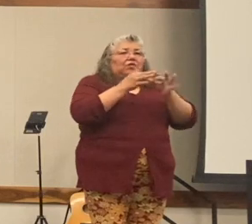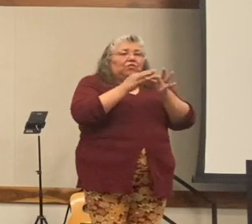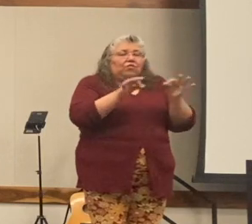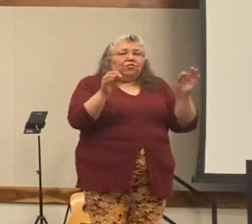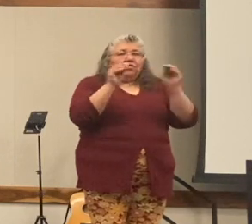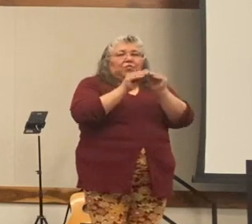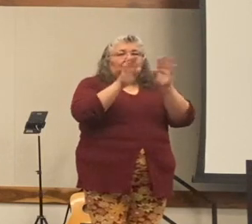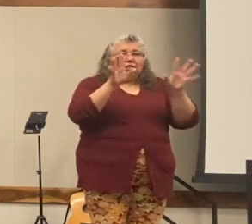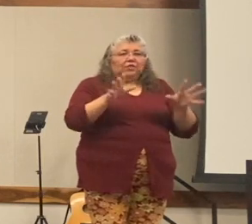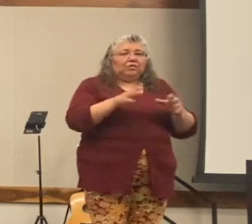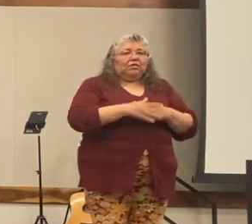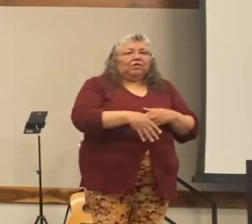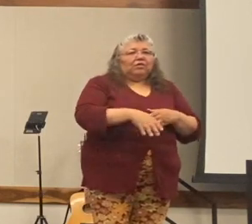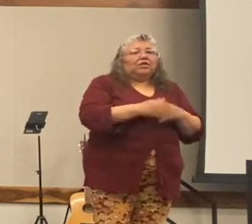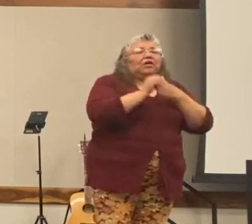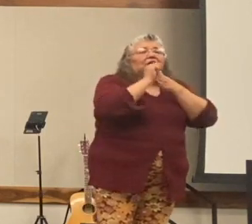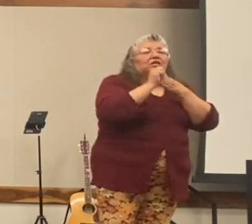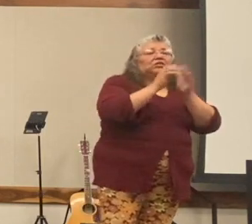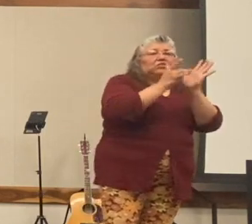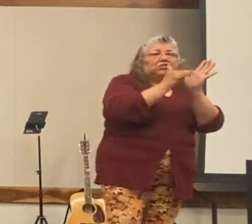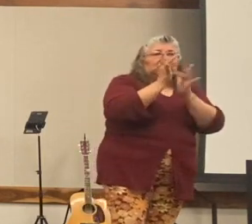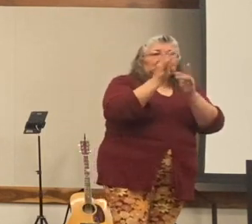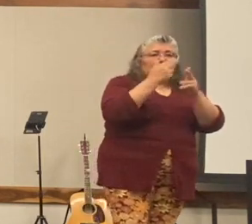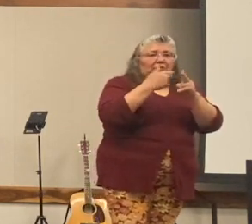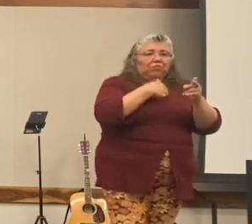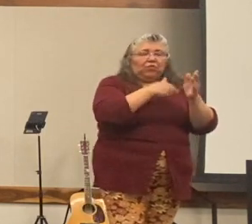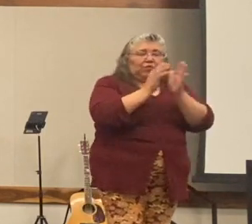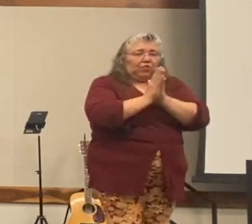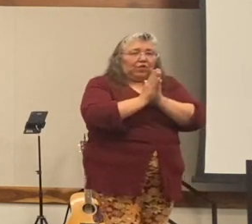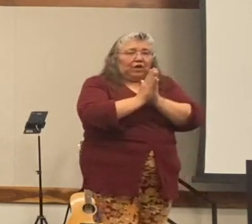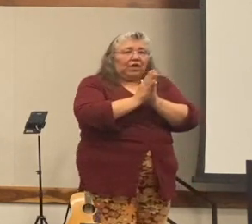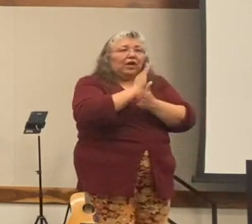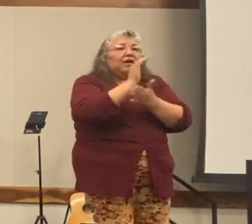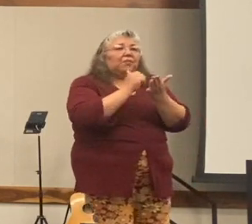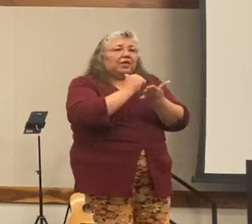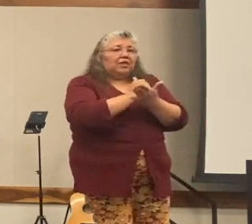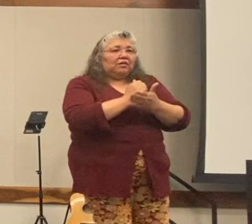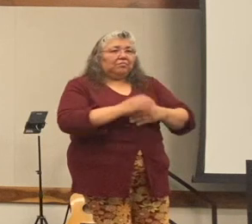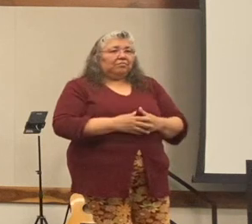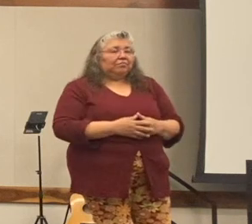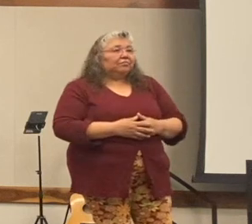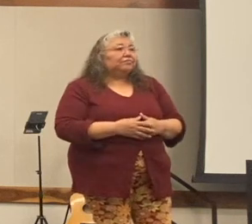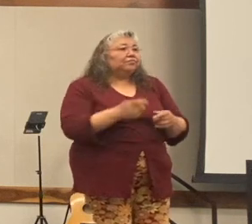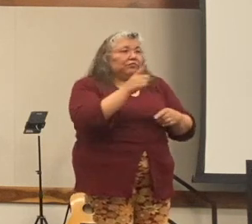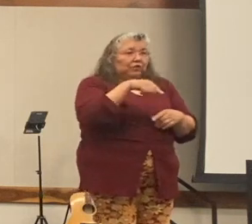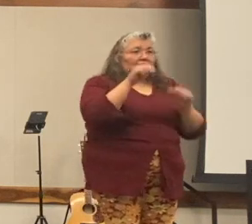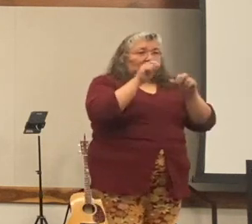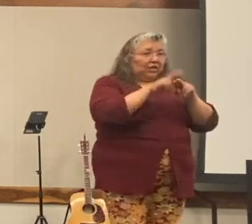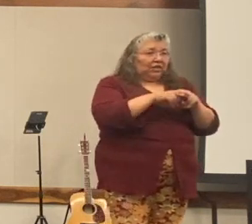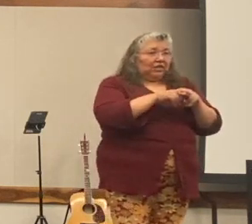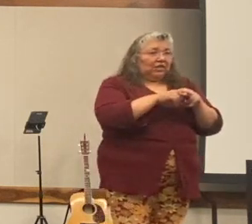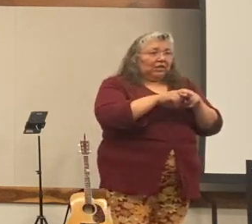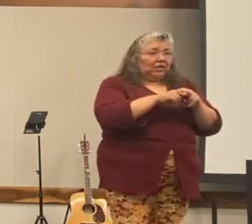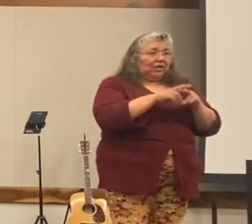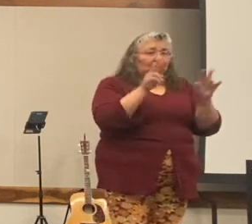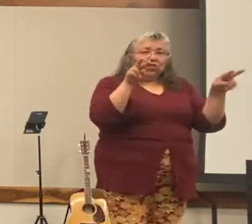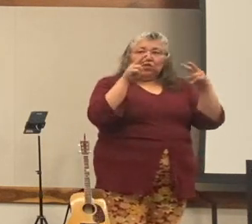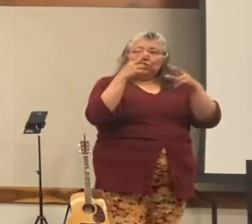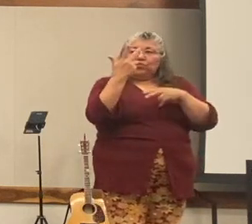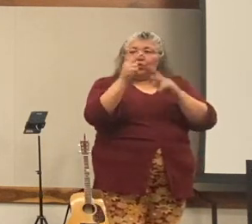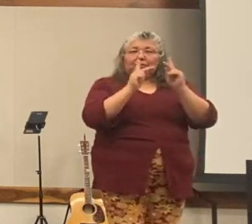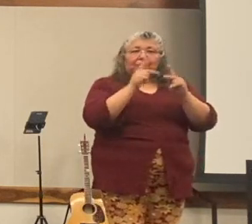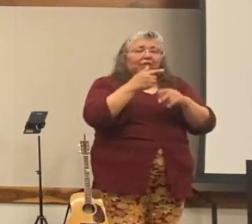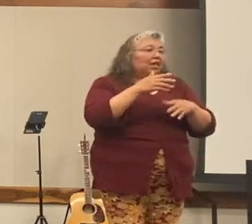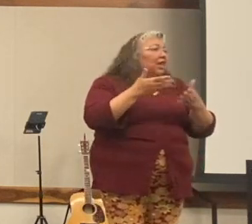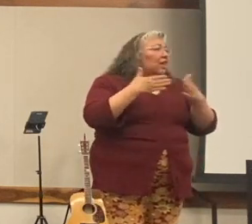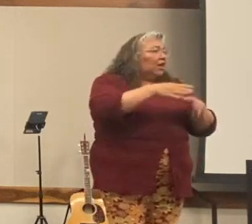clearly. God, it's in Jesus' name we pray. Amen. Amen. You may have a seat. Now, as you sit down, turn to three people and say,